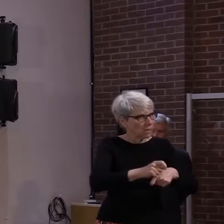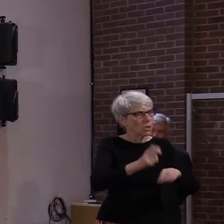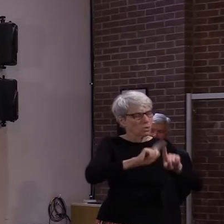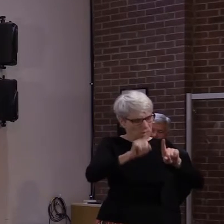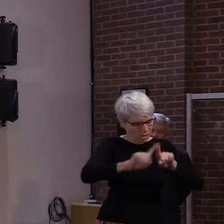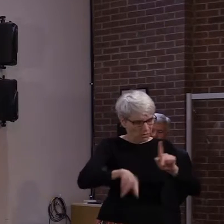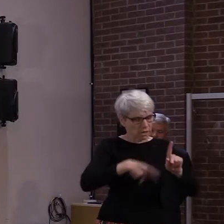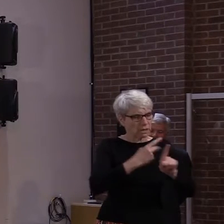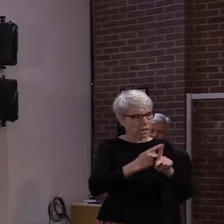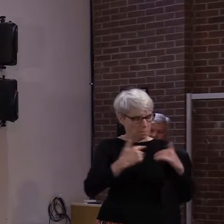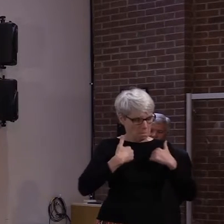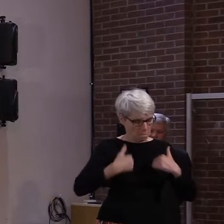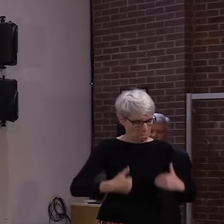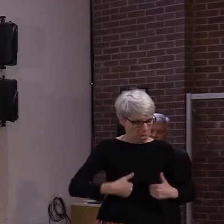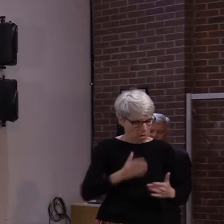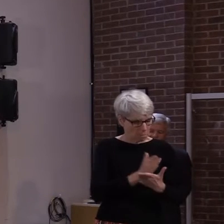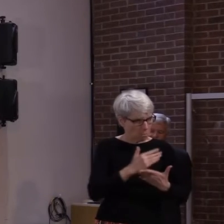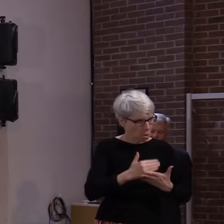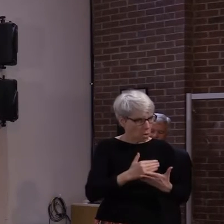taking immunosuppressive therapy.